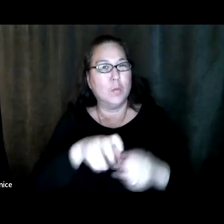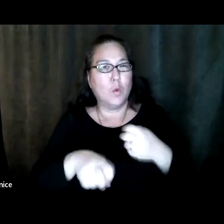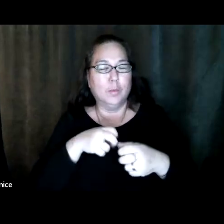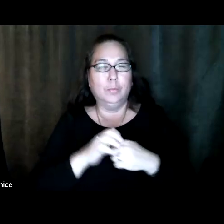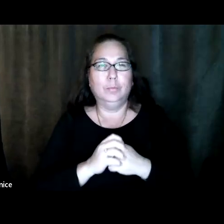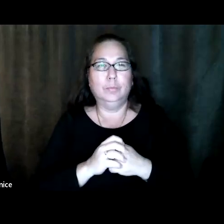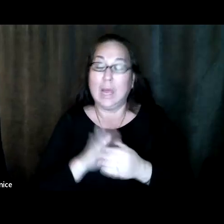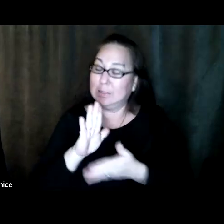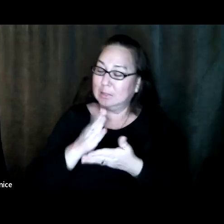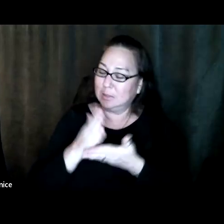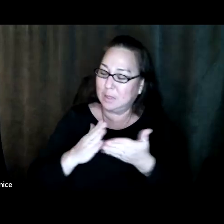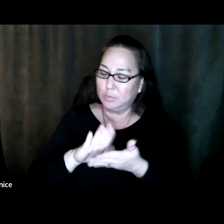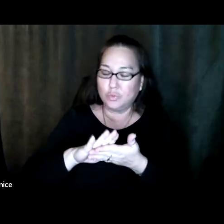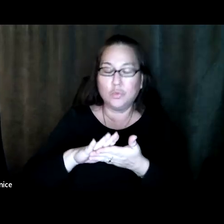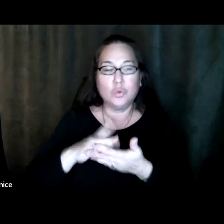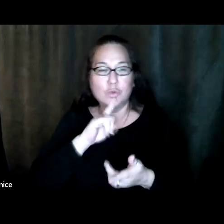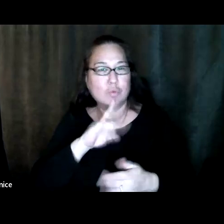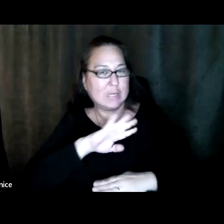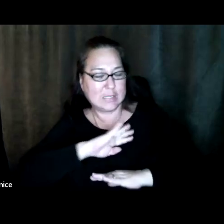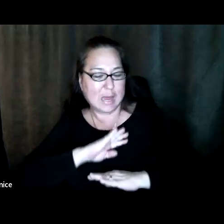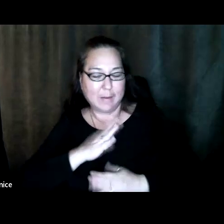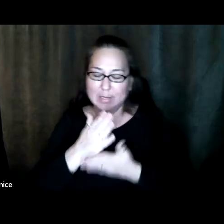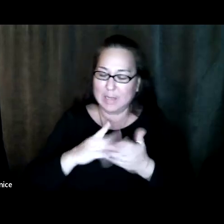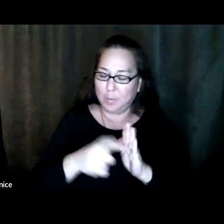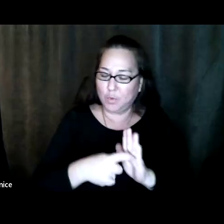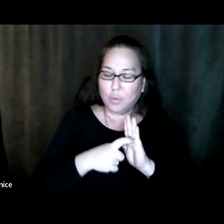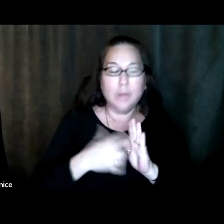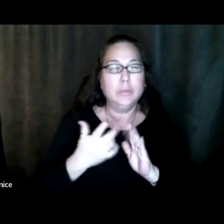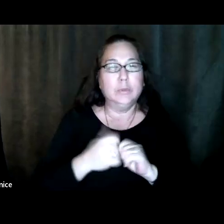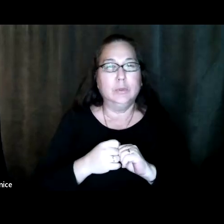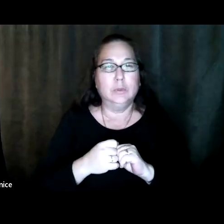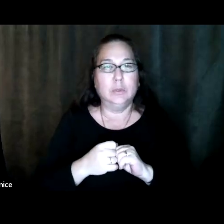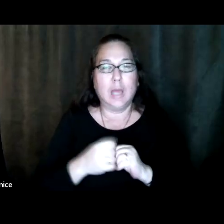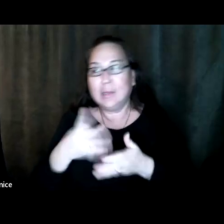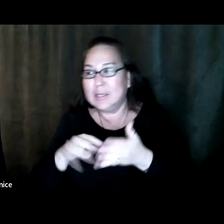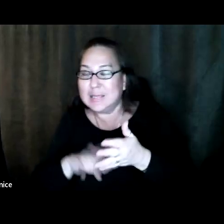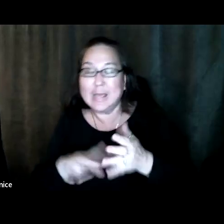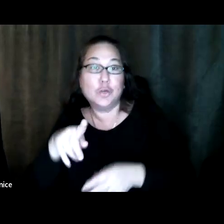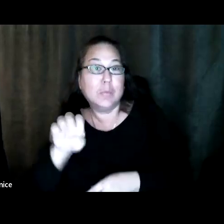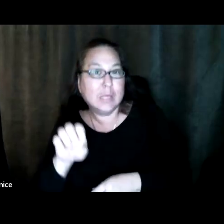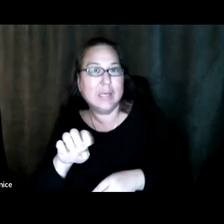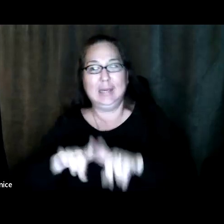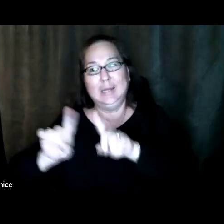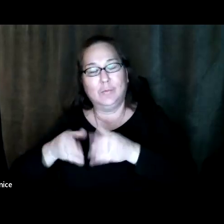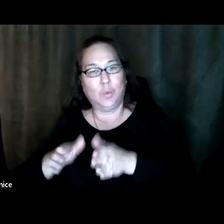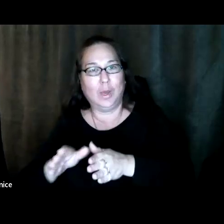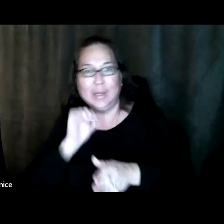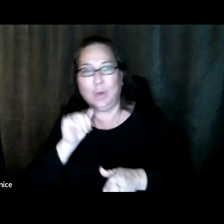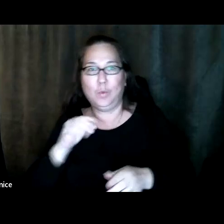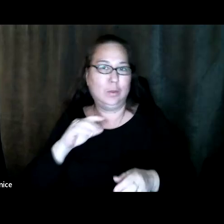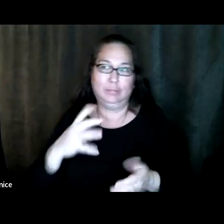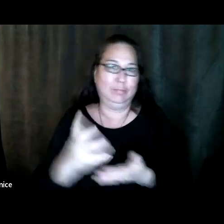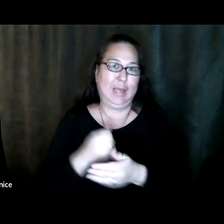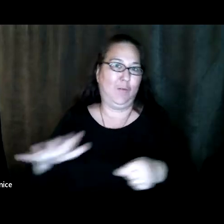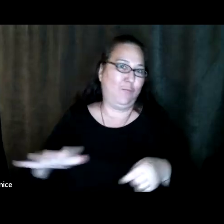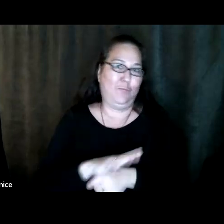have been able to, satisfy certain requirements, to schedule PE in a different way that doesn't necessarily take a full semester.